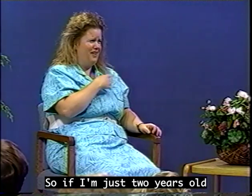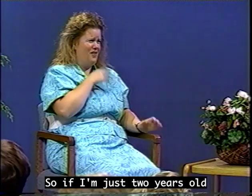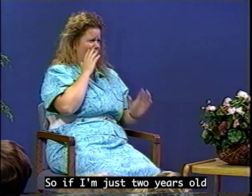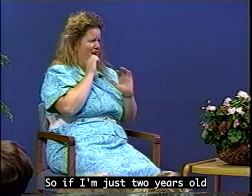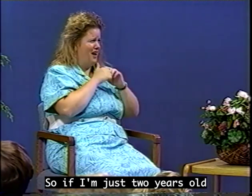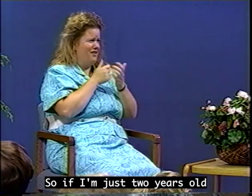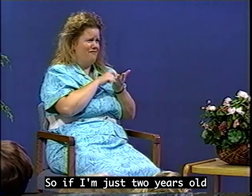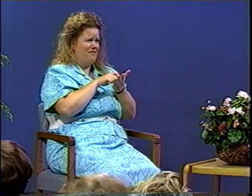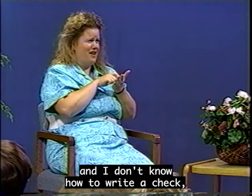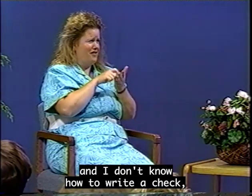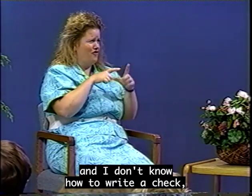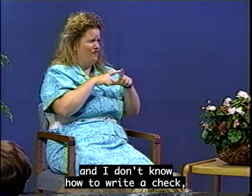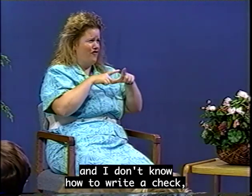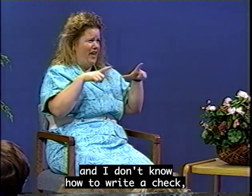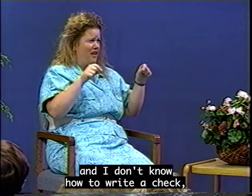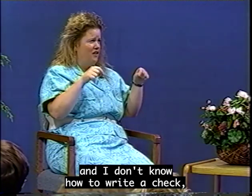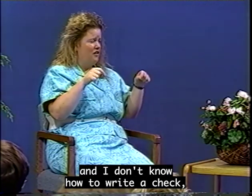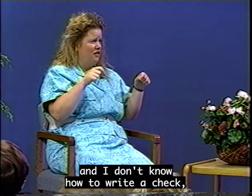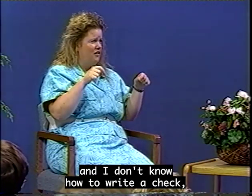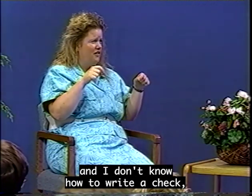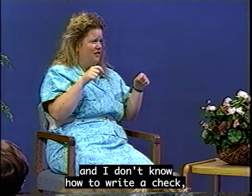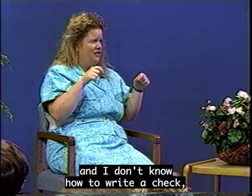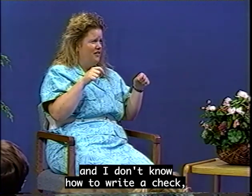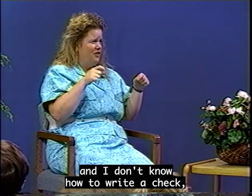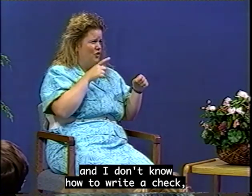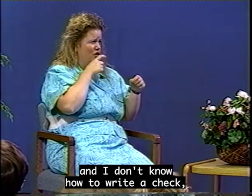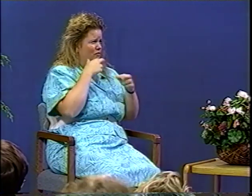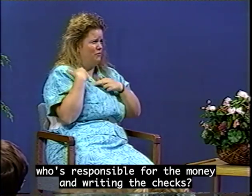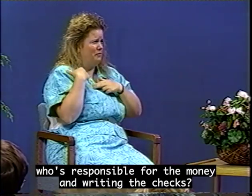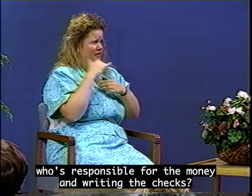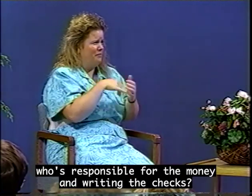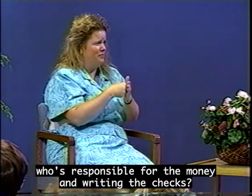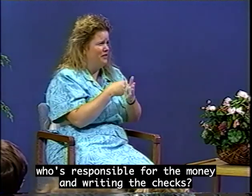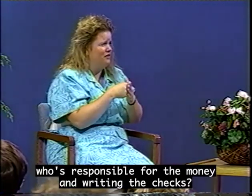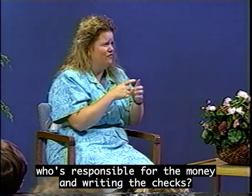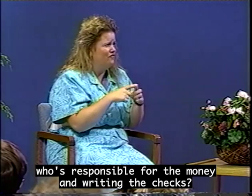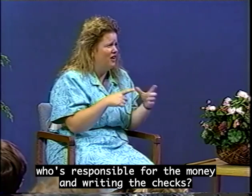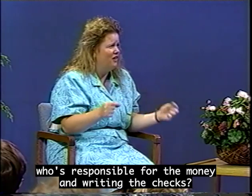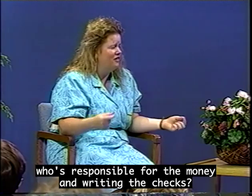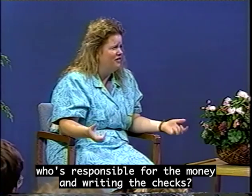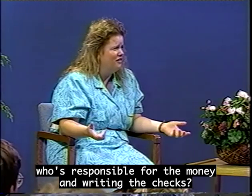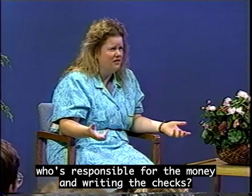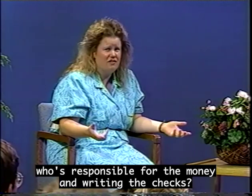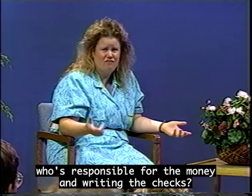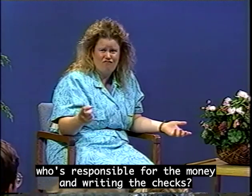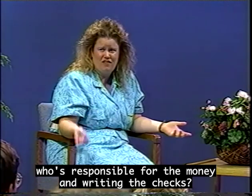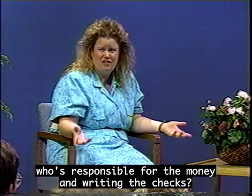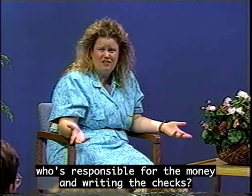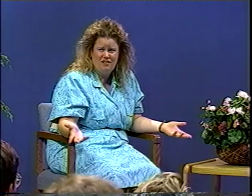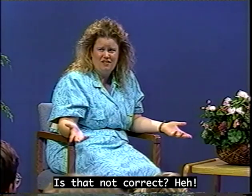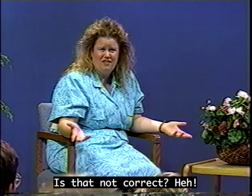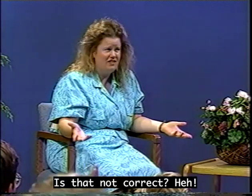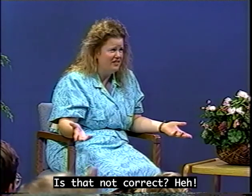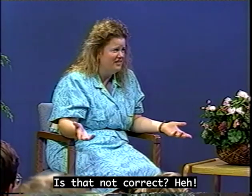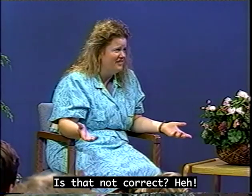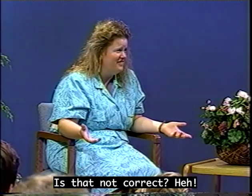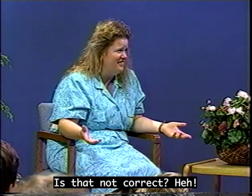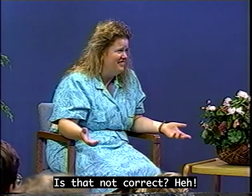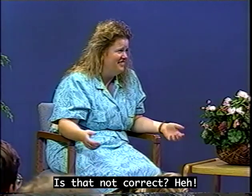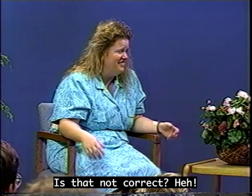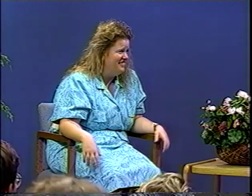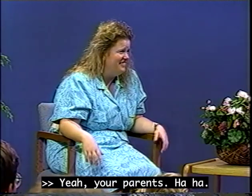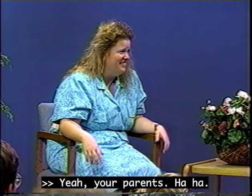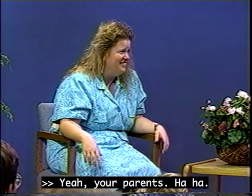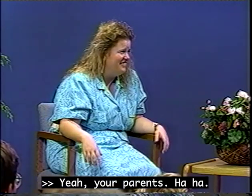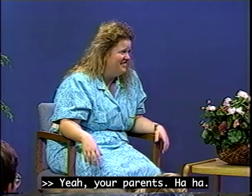So if I'm just 2 years old and I don't know how to write a check, who's responsible for the money and writing the checks? Is that not